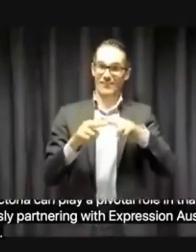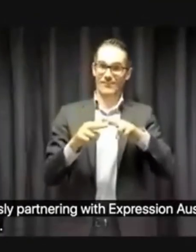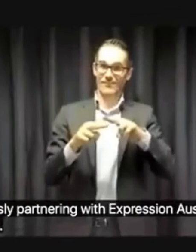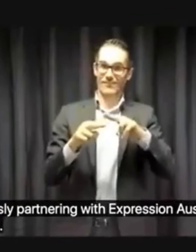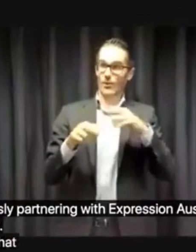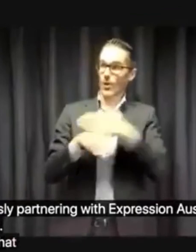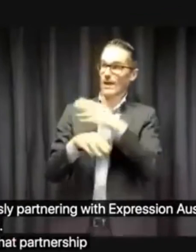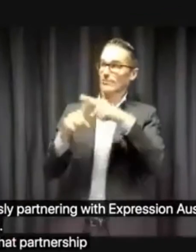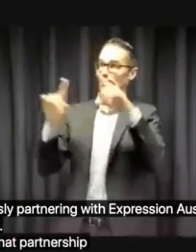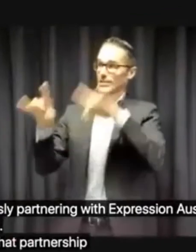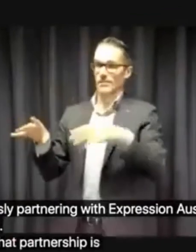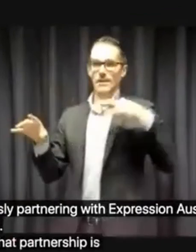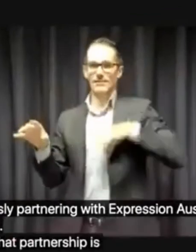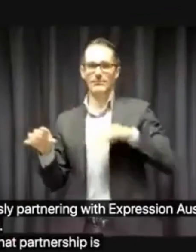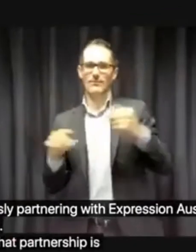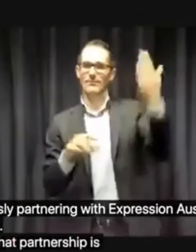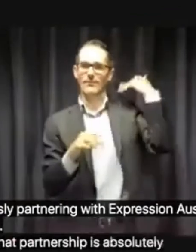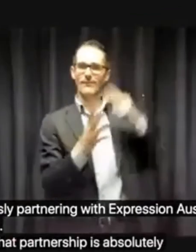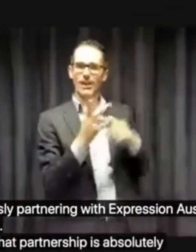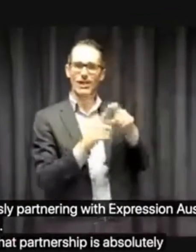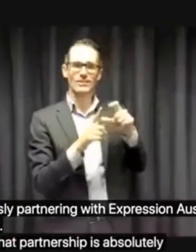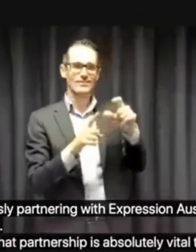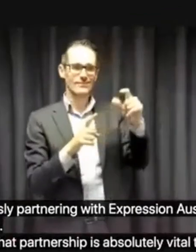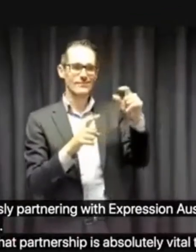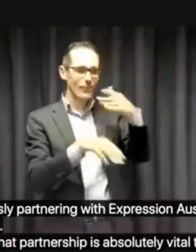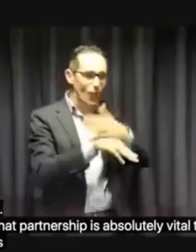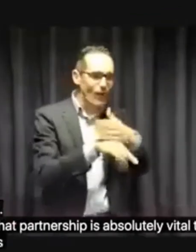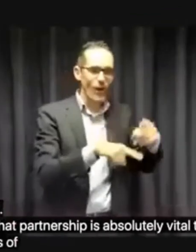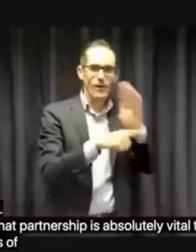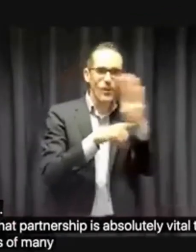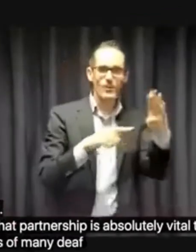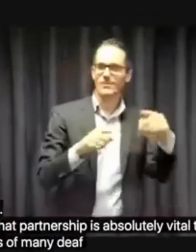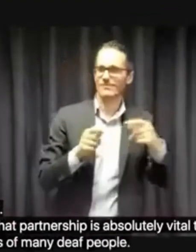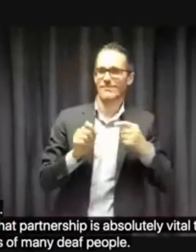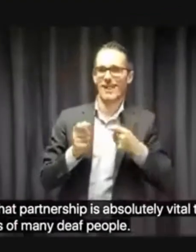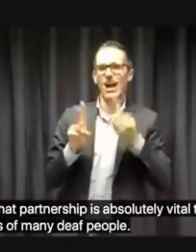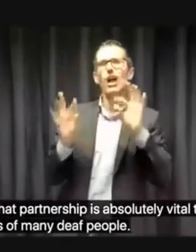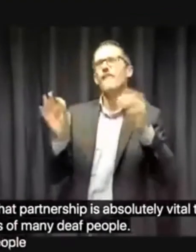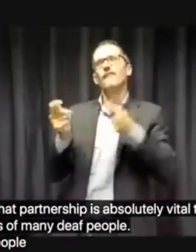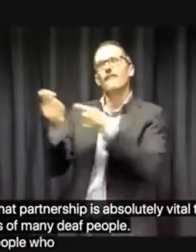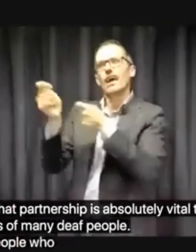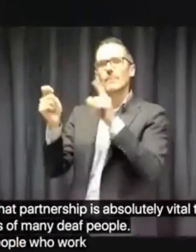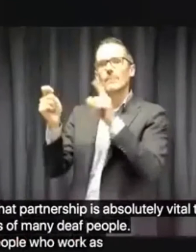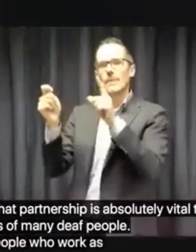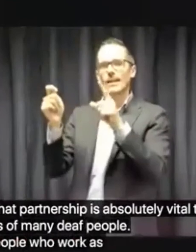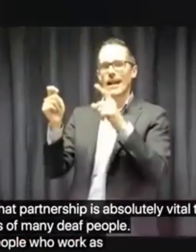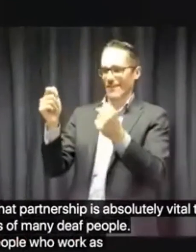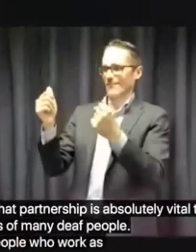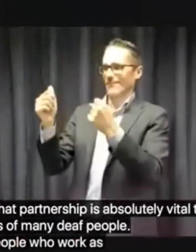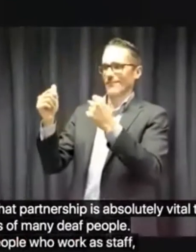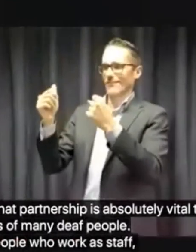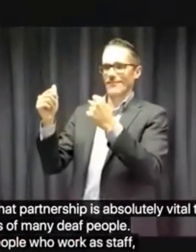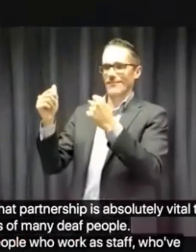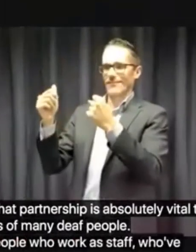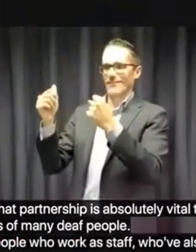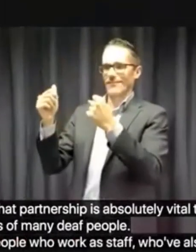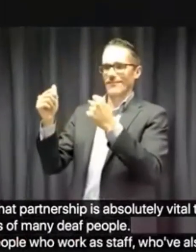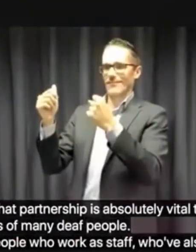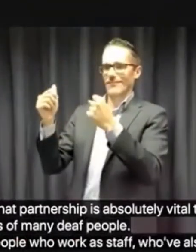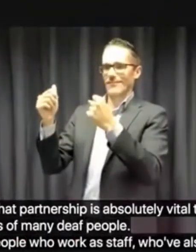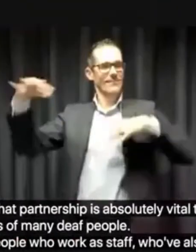of many different people. So deaf people who work as staff have also had experience from the board, boards and required and somewhat